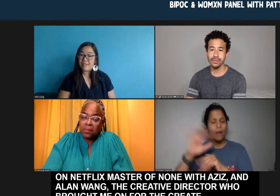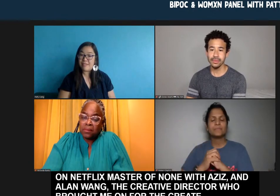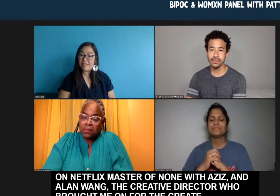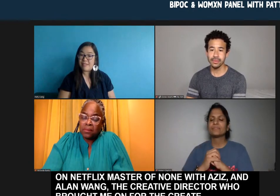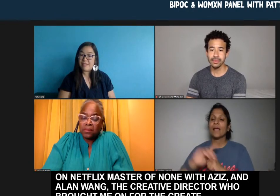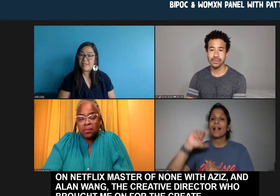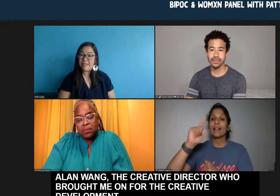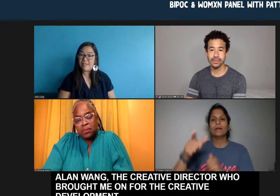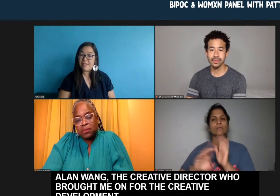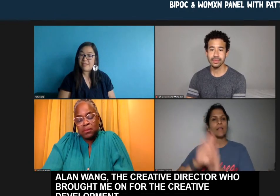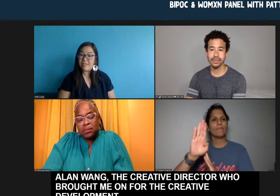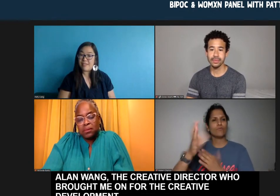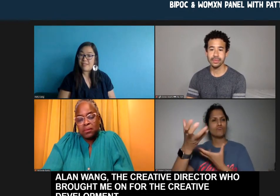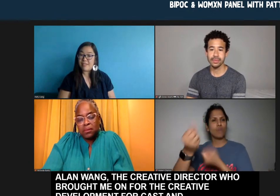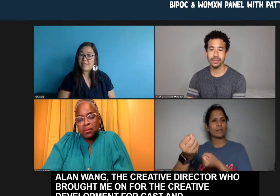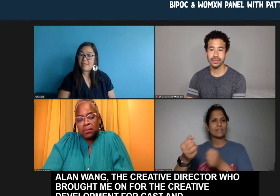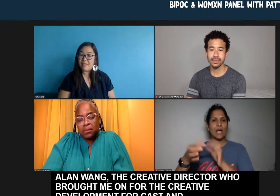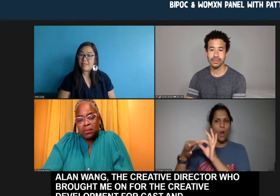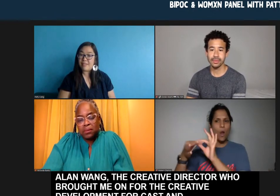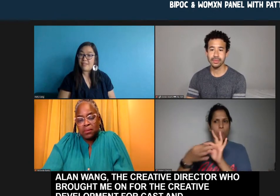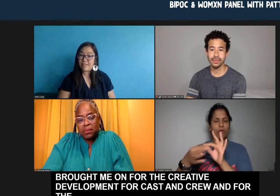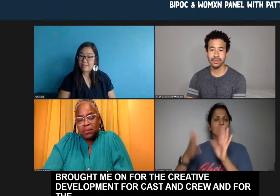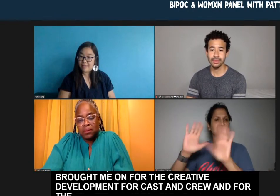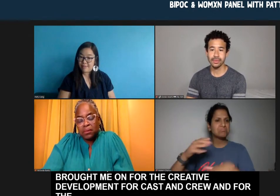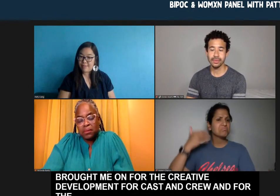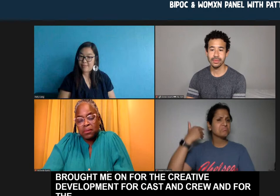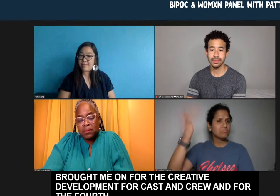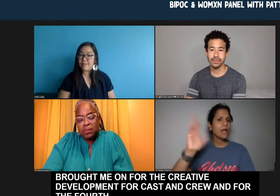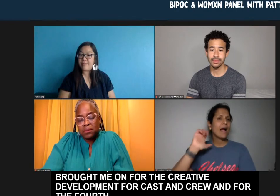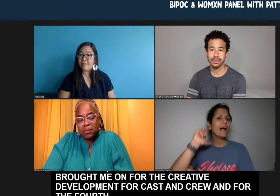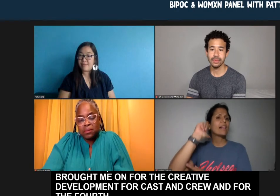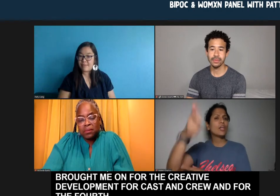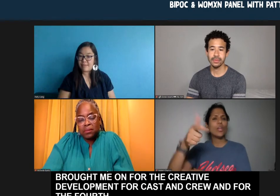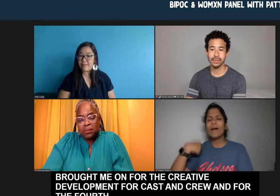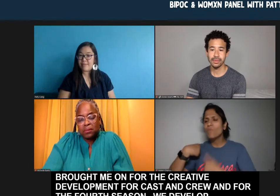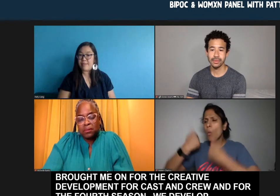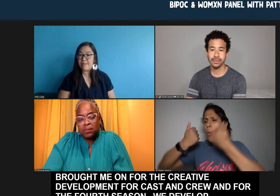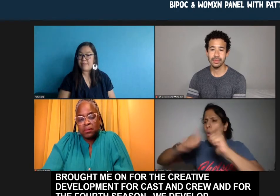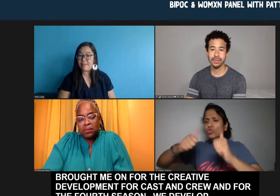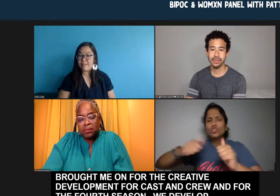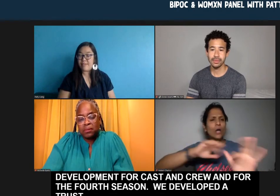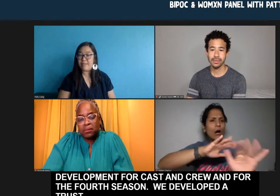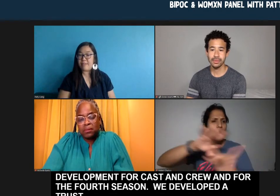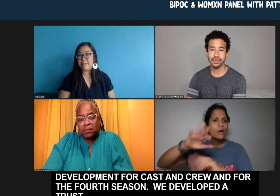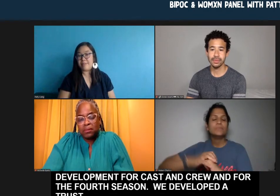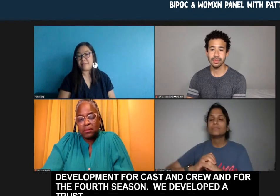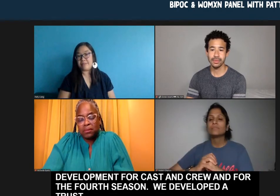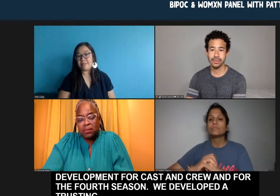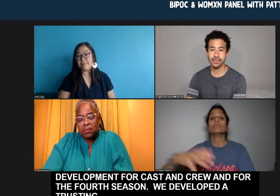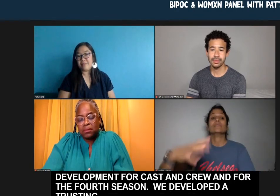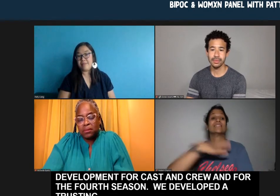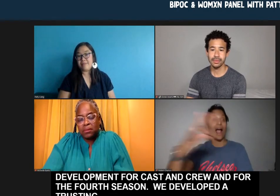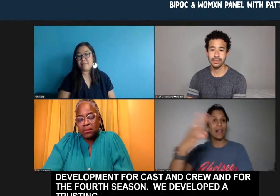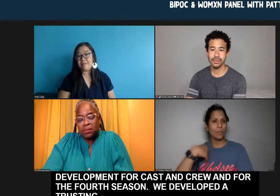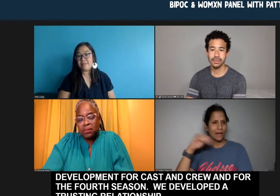for the fourth season. And we developed a trusting, relationship of trust. And then, you know, we did a lot